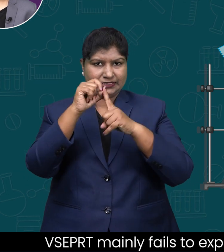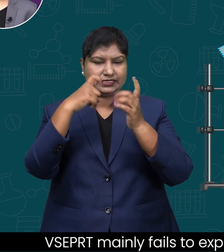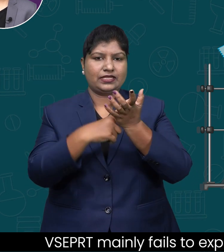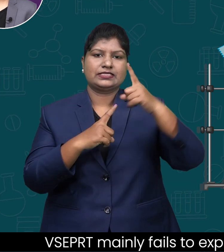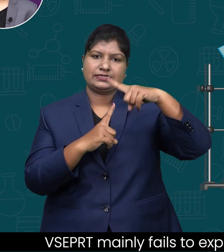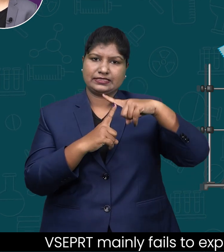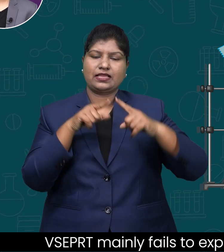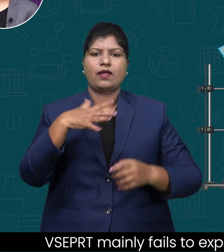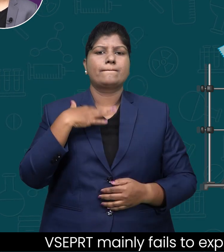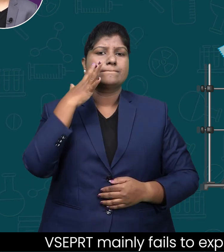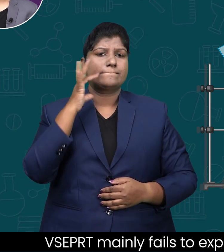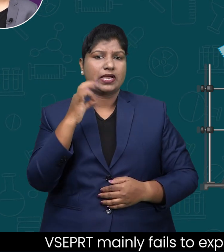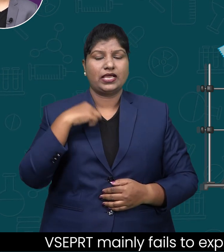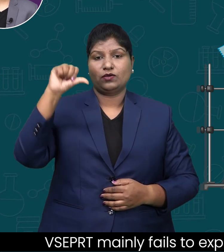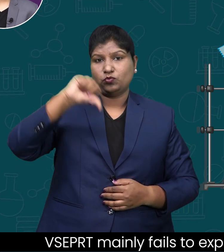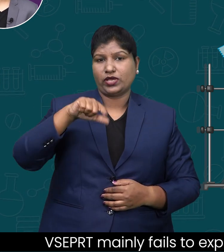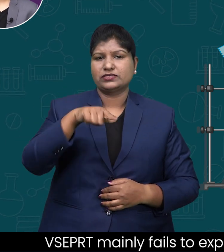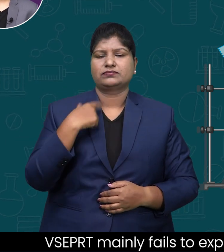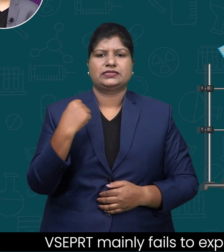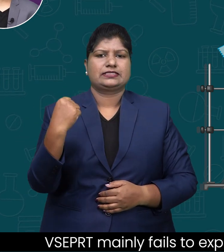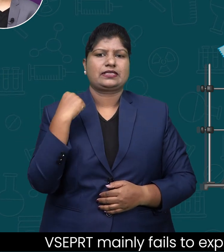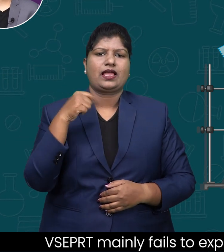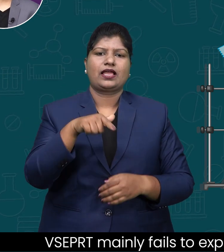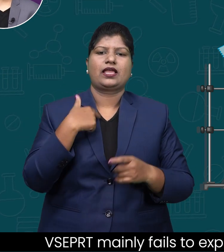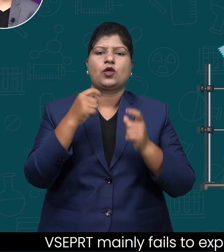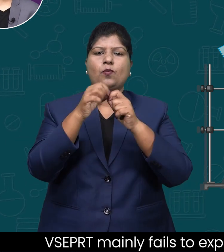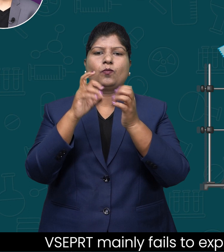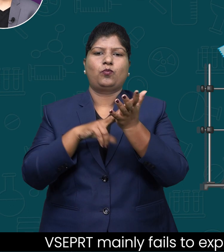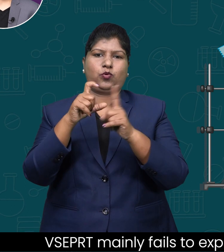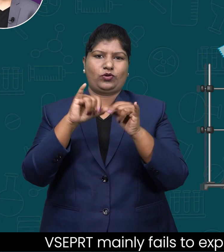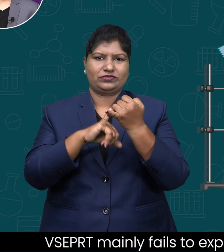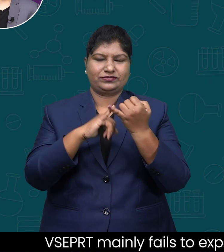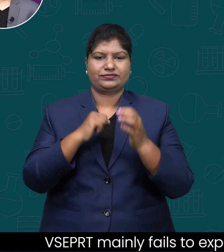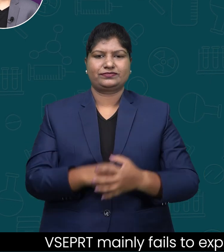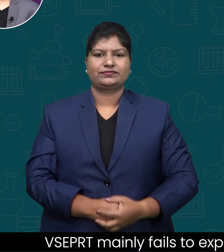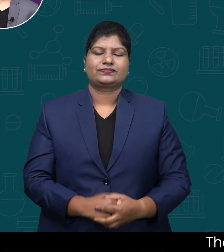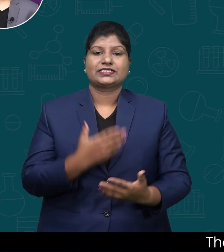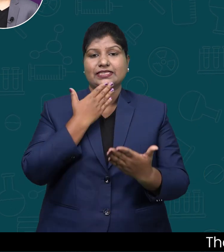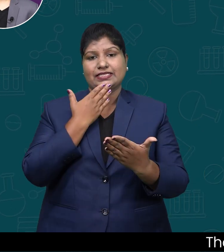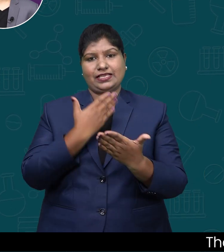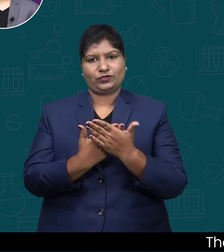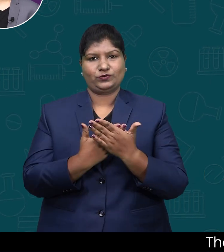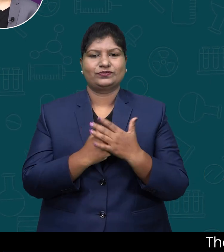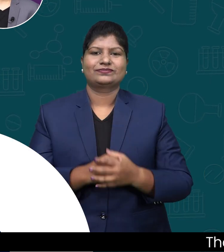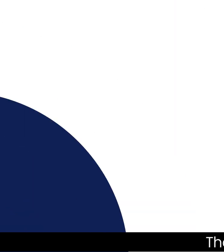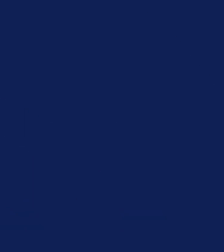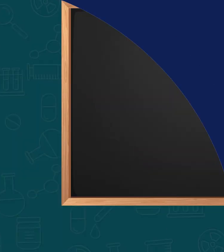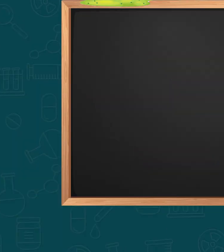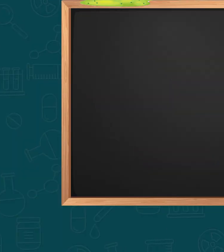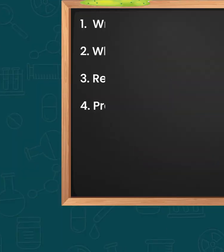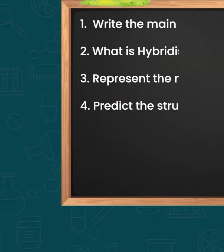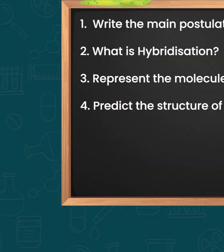VSEPRT mainly fails to explain the strength of the bonds. Thank you.